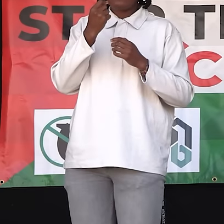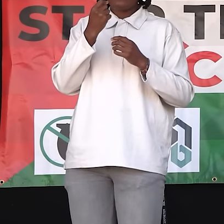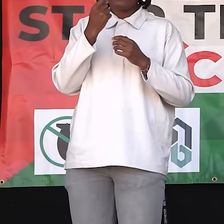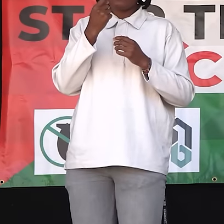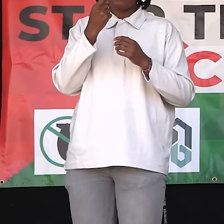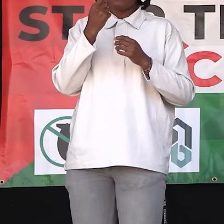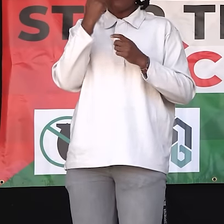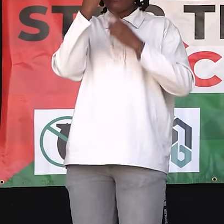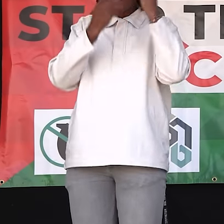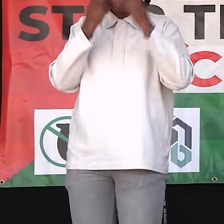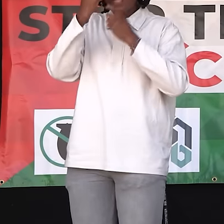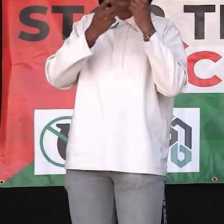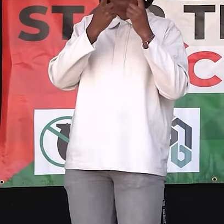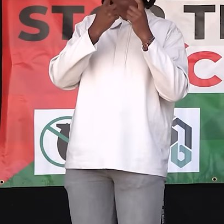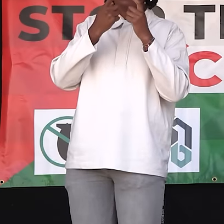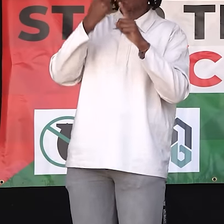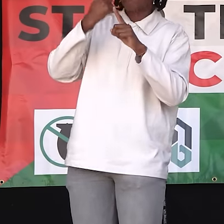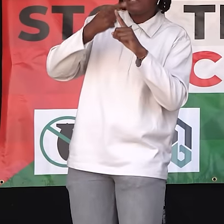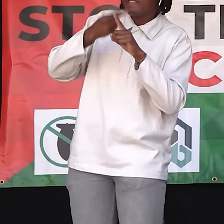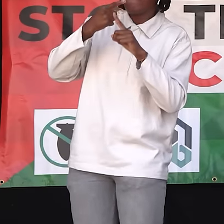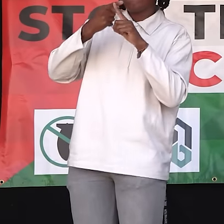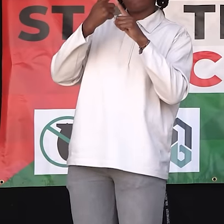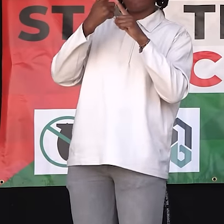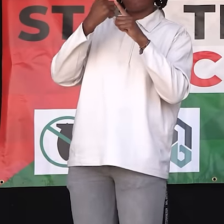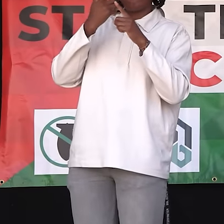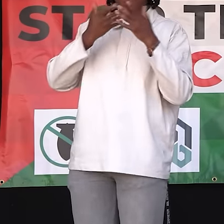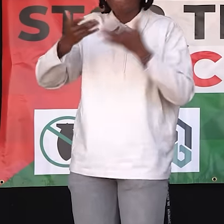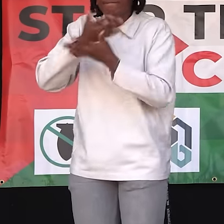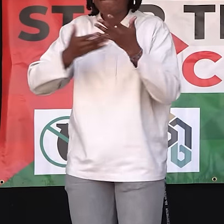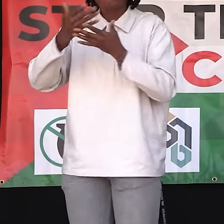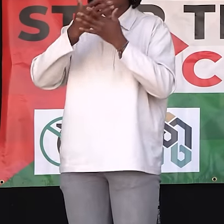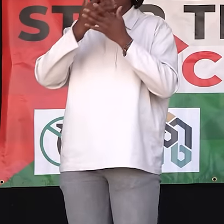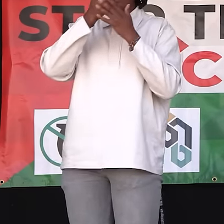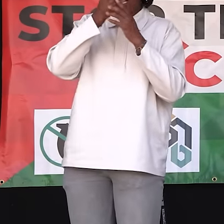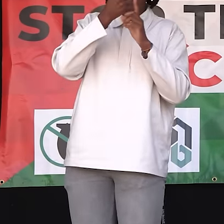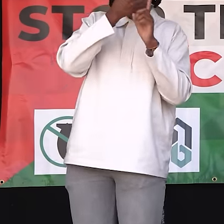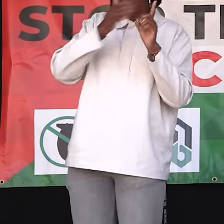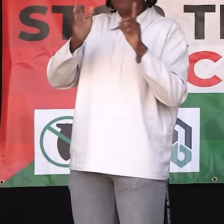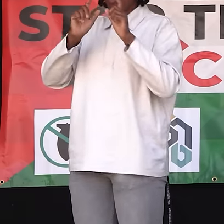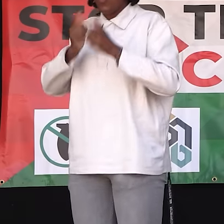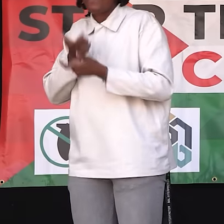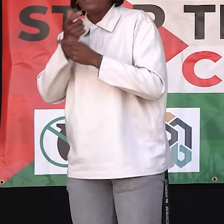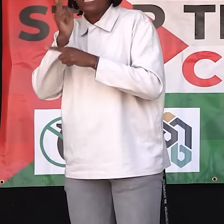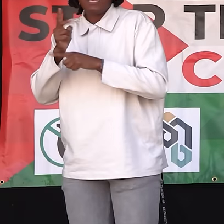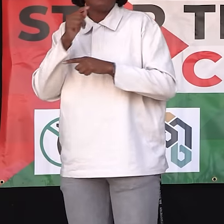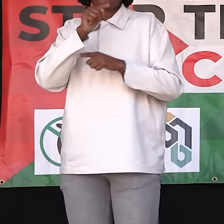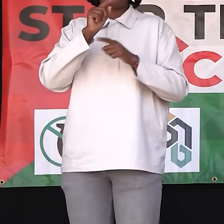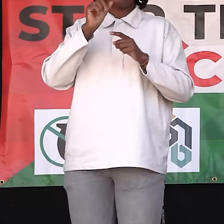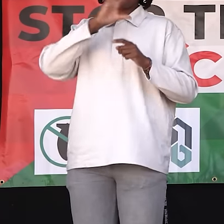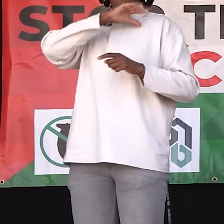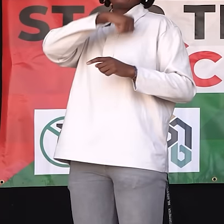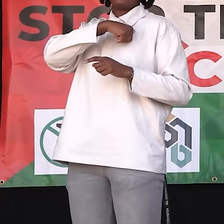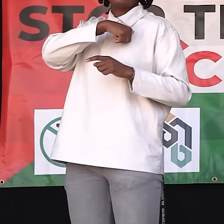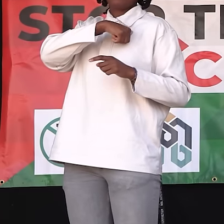day, to talk about something else, to do comedy again. And I will quote the words of the Palestinian poet Marwan